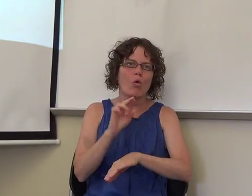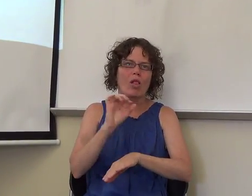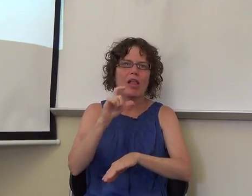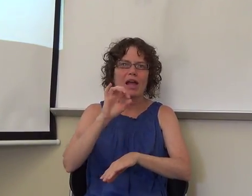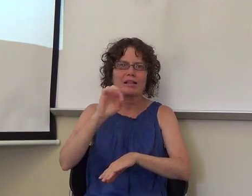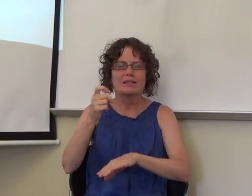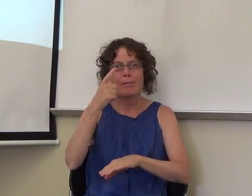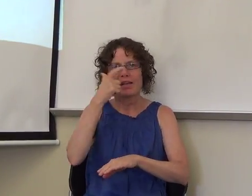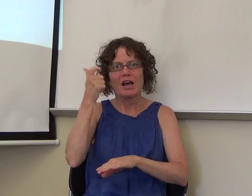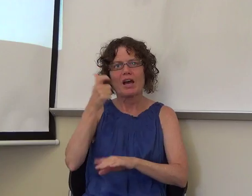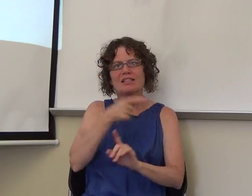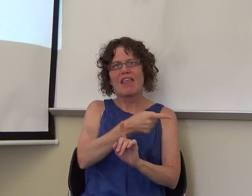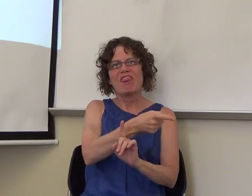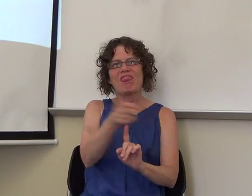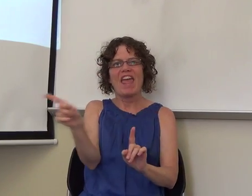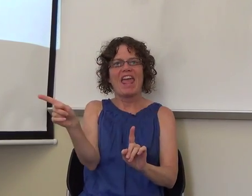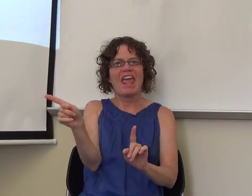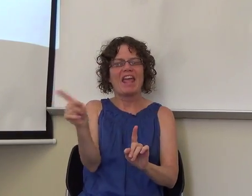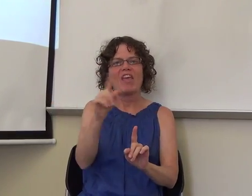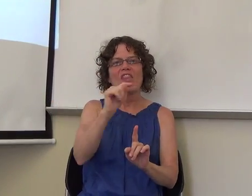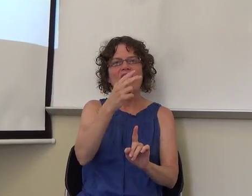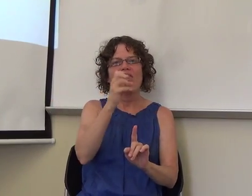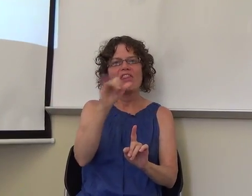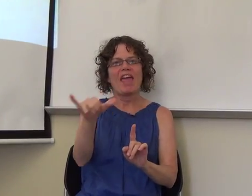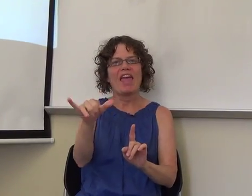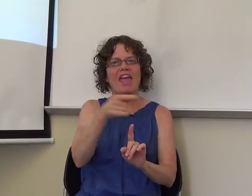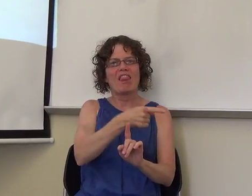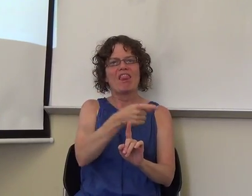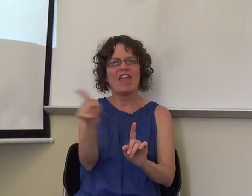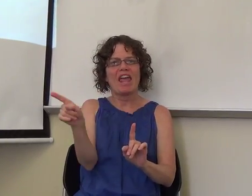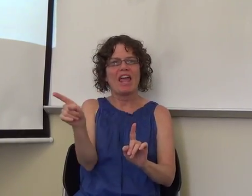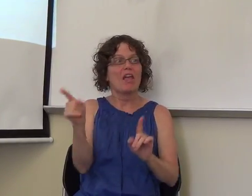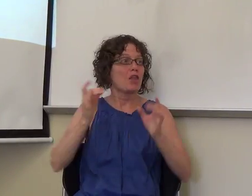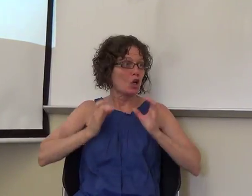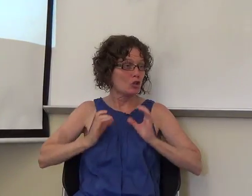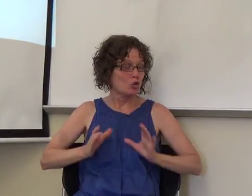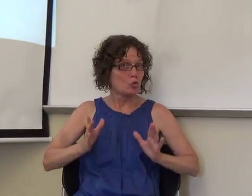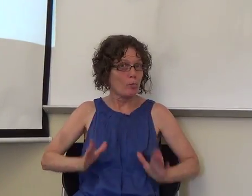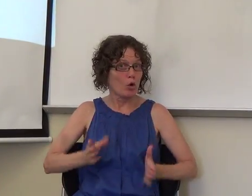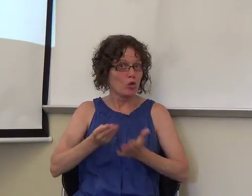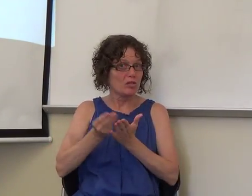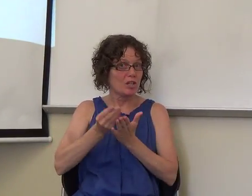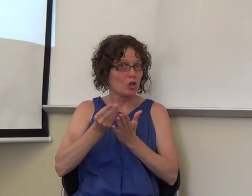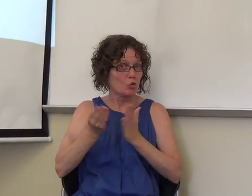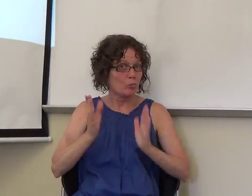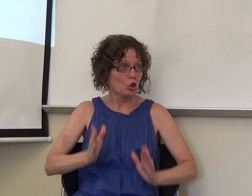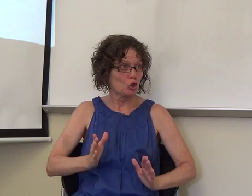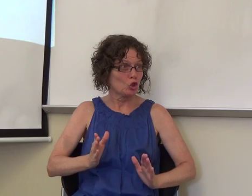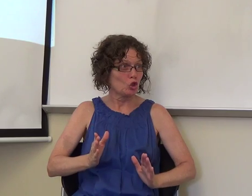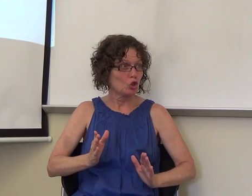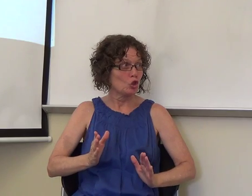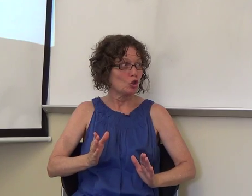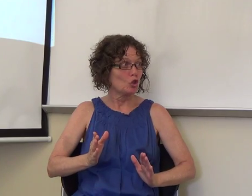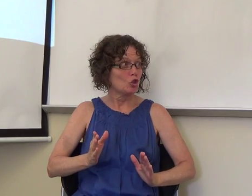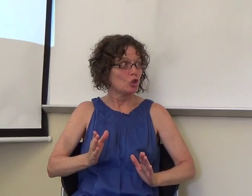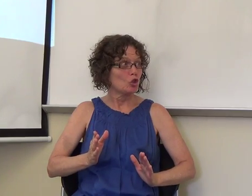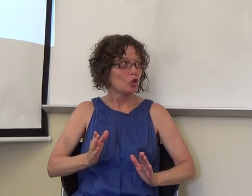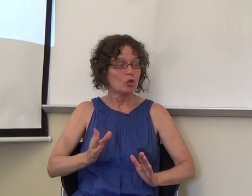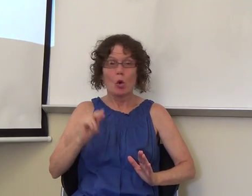they, meaning what? What does they refer to? The consumer, The people. the product, they, the general public, the Rolex is. the The